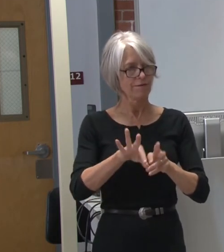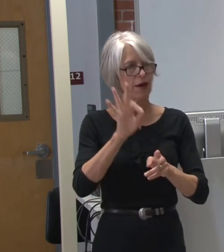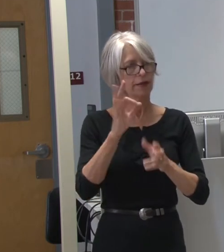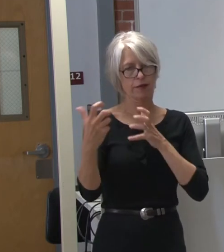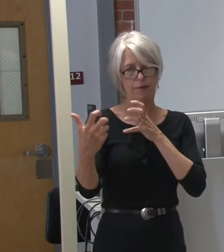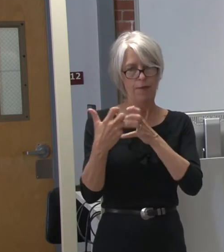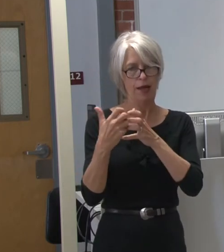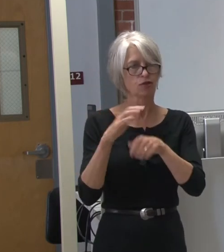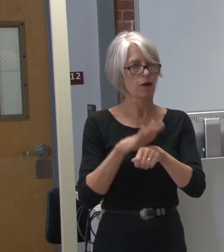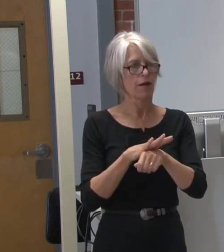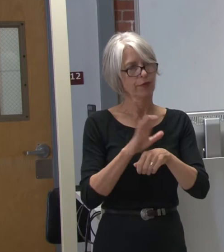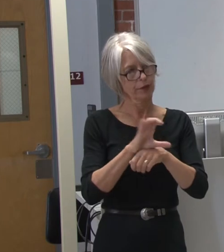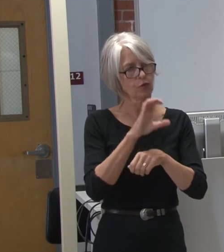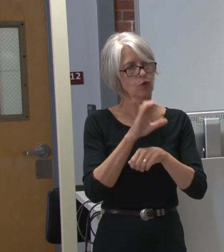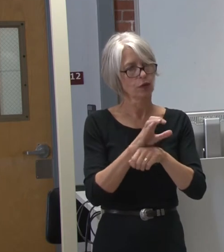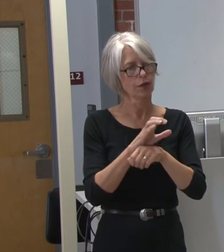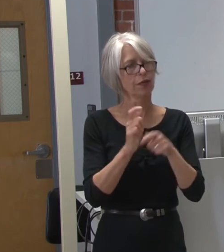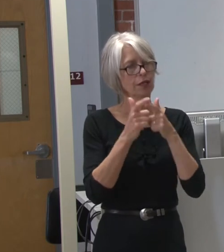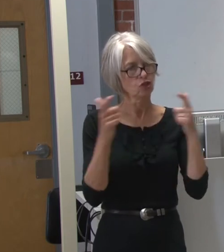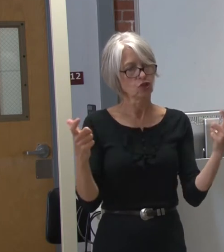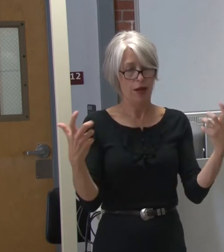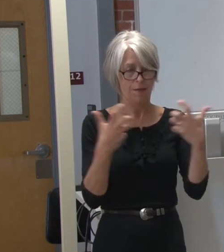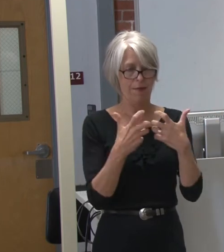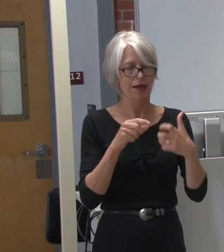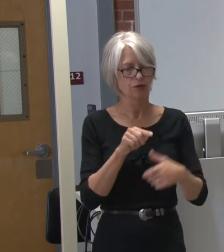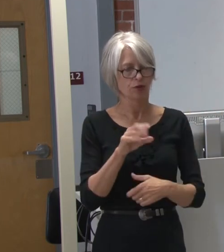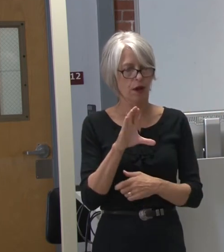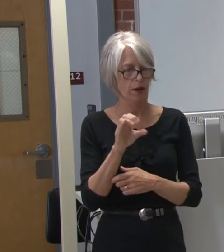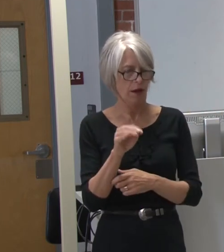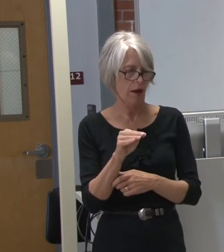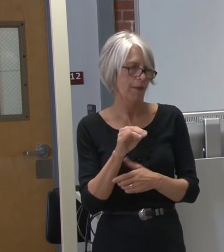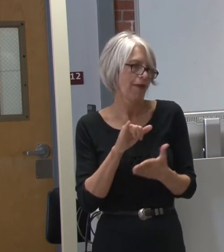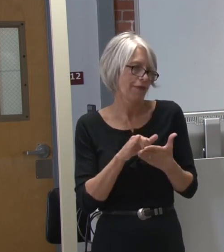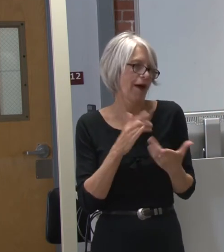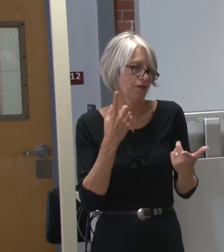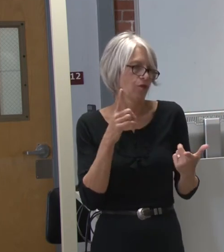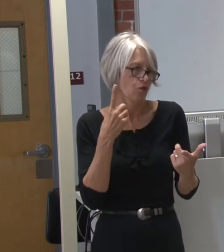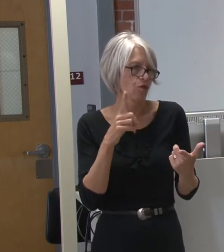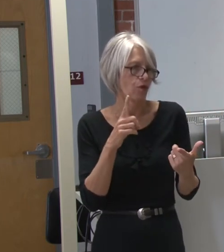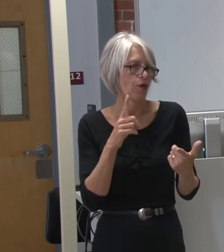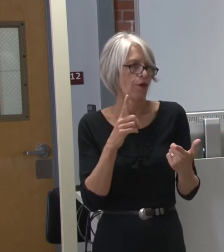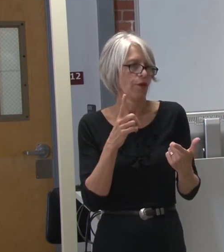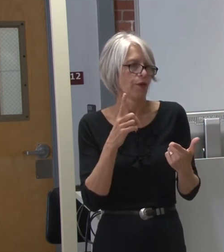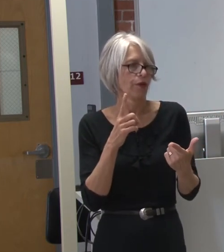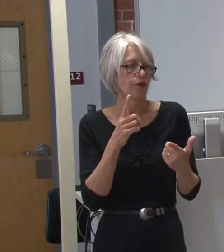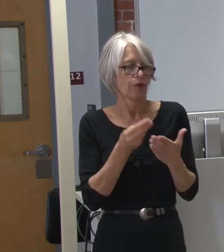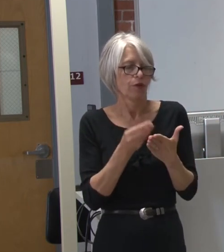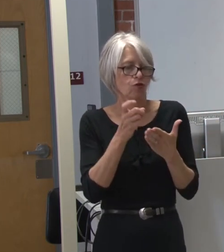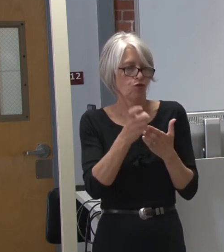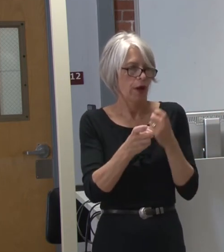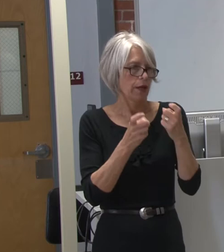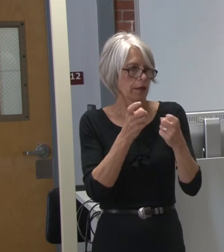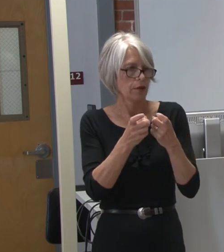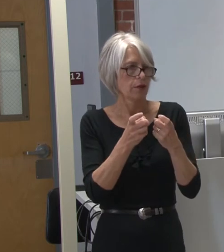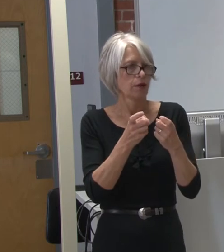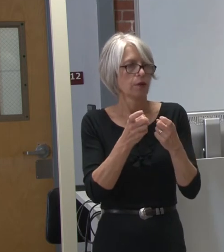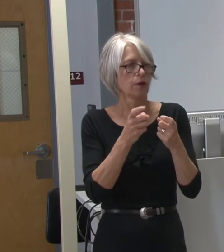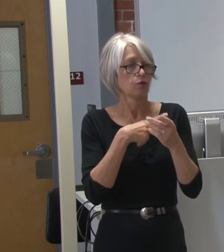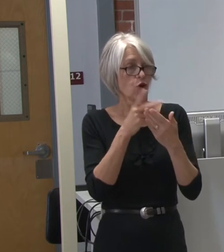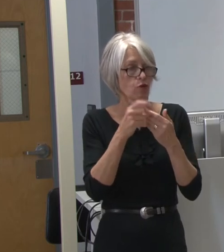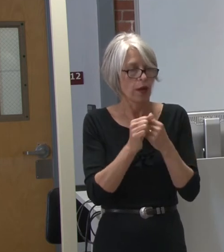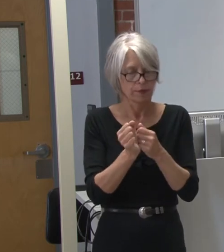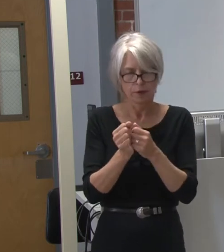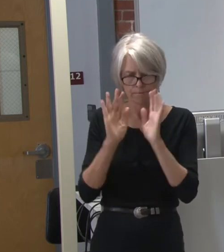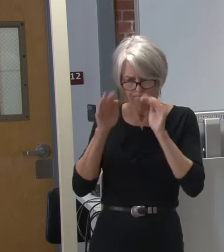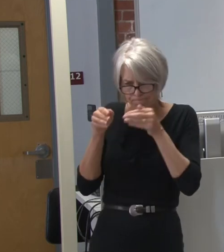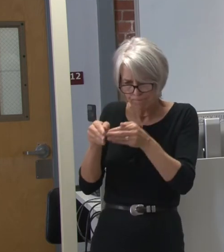on our giantmatch.com. And that's what these grant programs are about. It's about targeted populations and giving them the